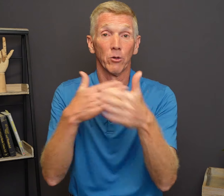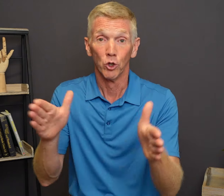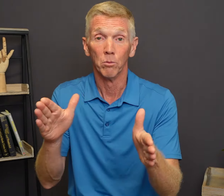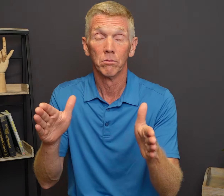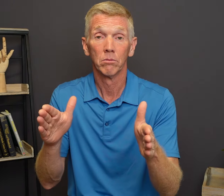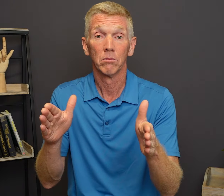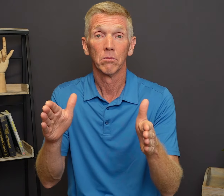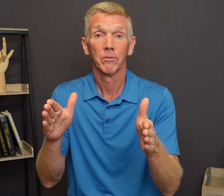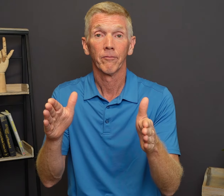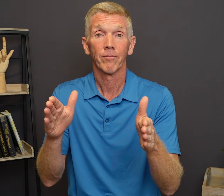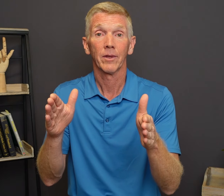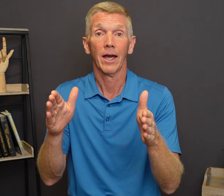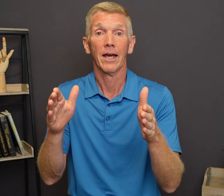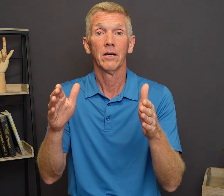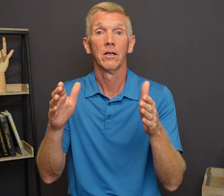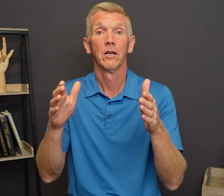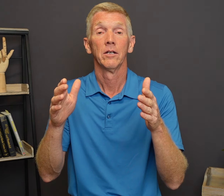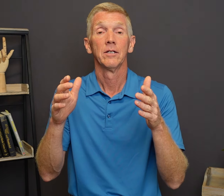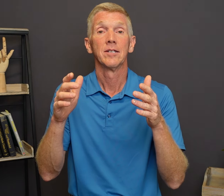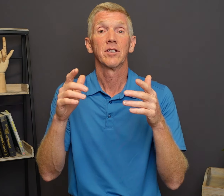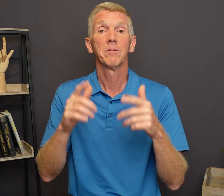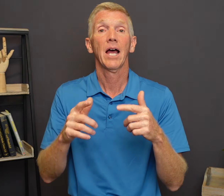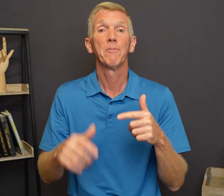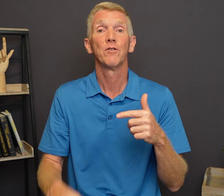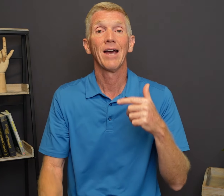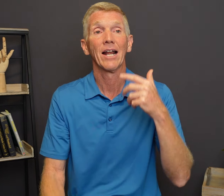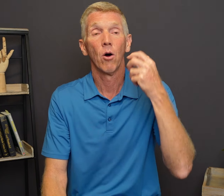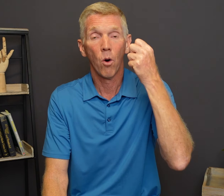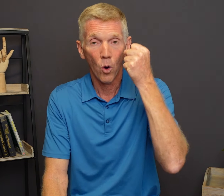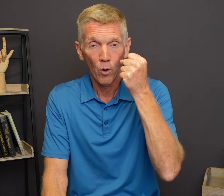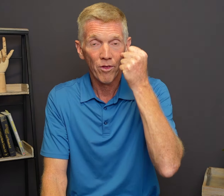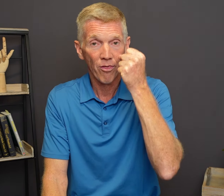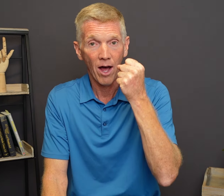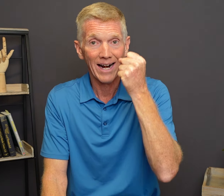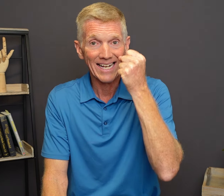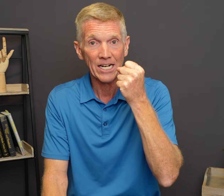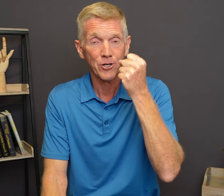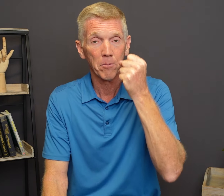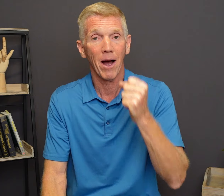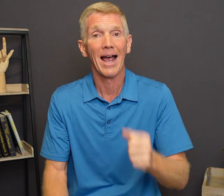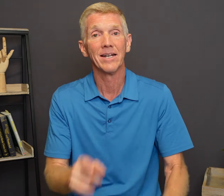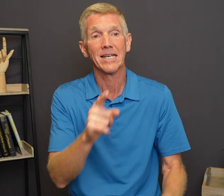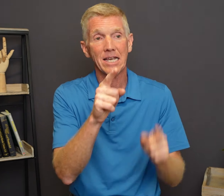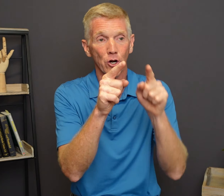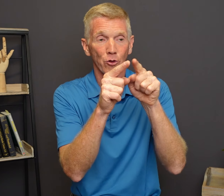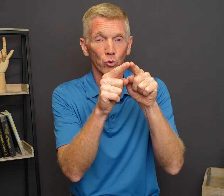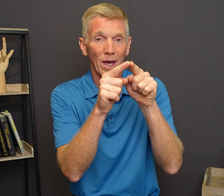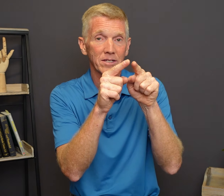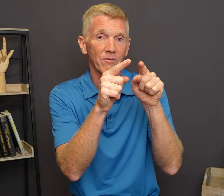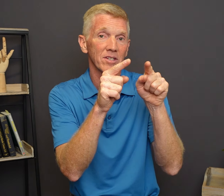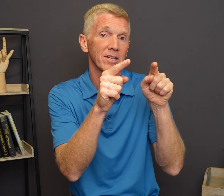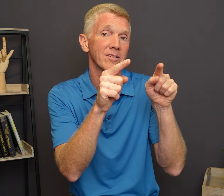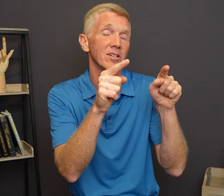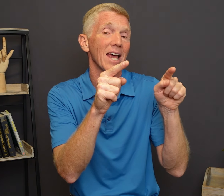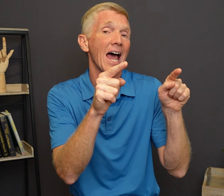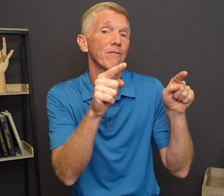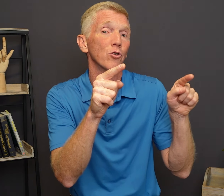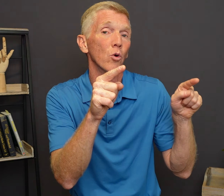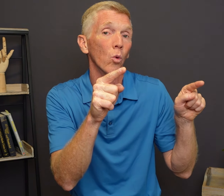room. Okay? Sometimes you've got to hold the thought in your mind to hear the rest of the sentence after the